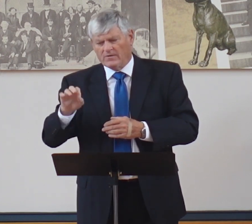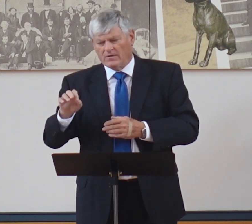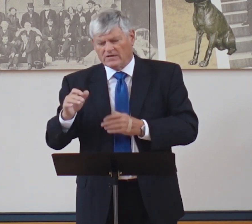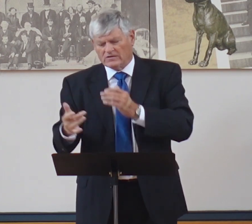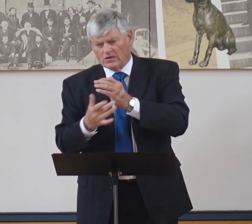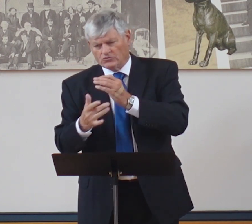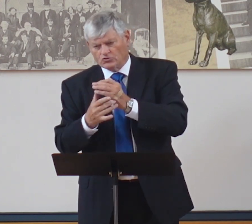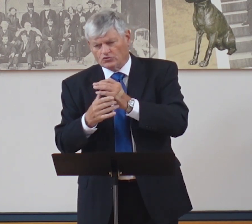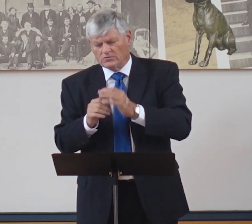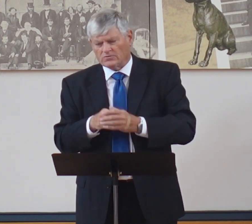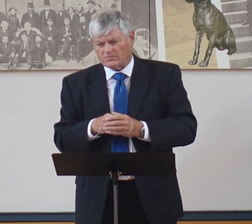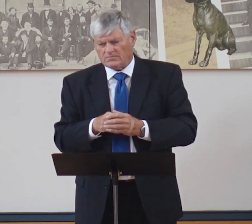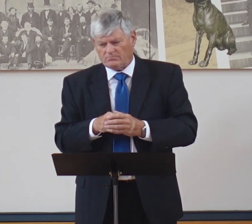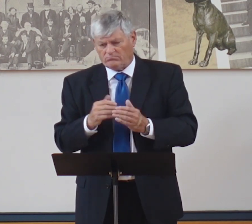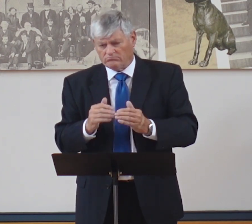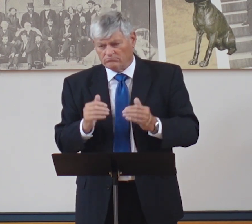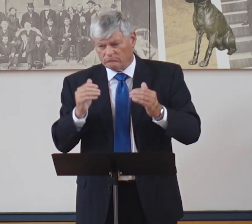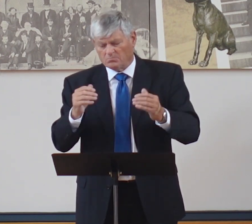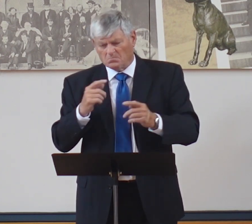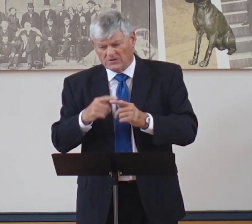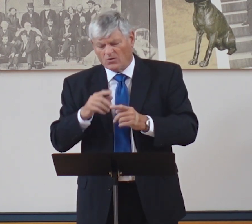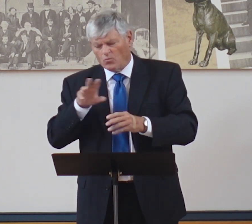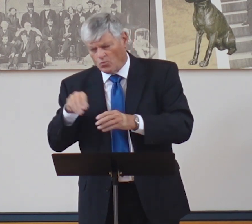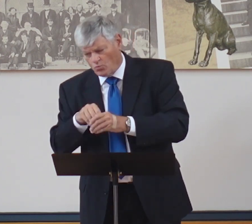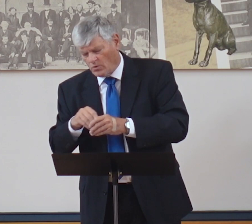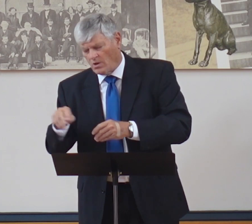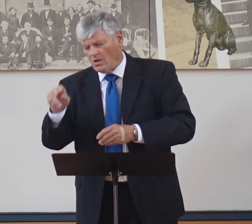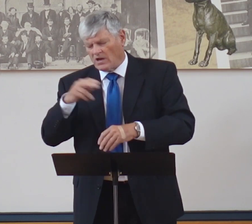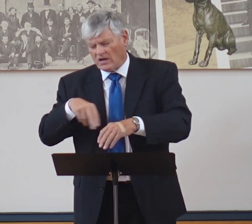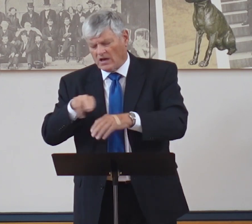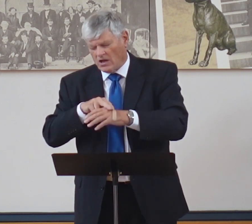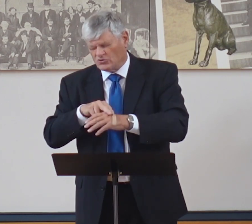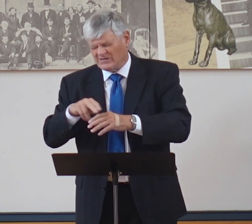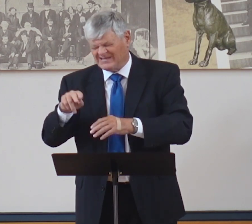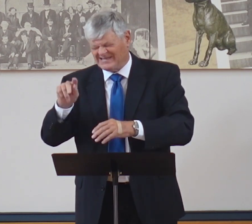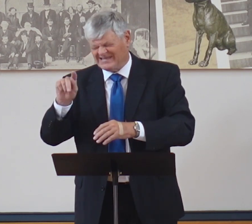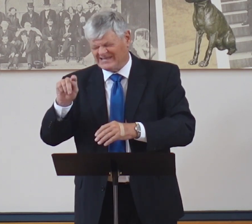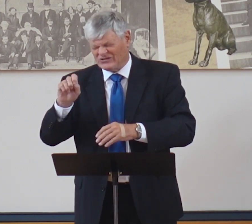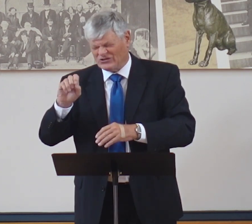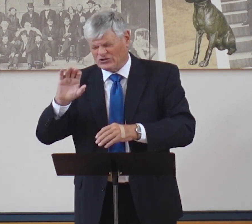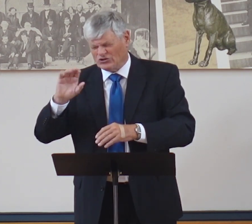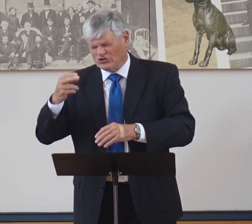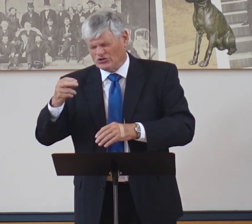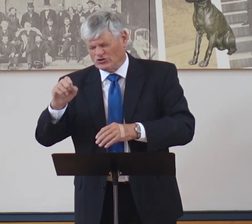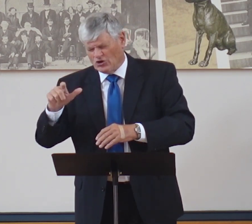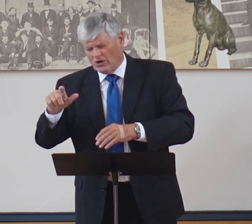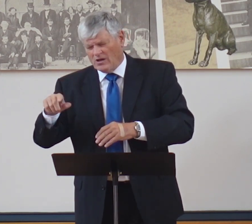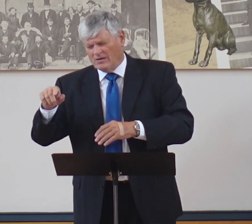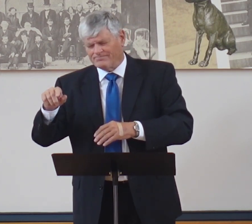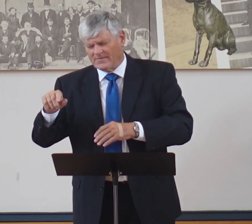Institute of Technology in New York. And that was a promotion for him, and that included, of course, the